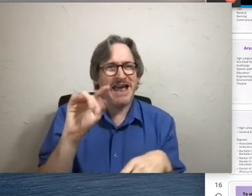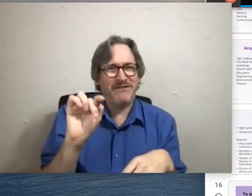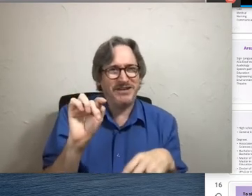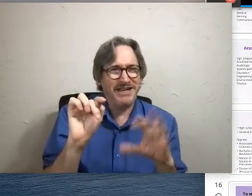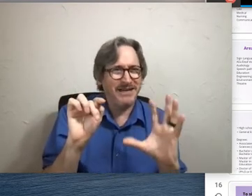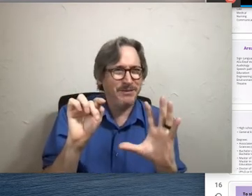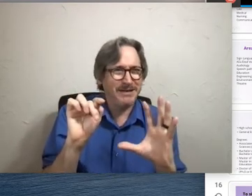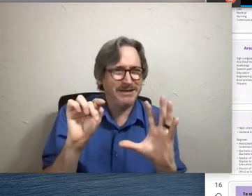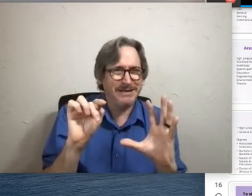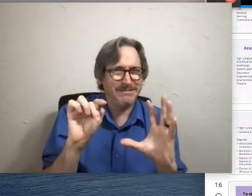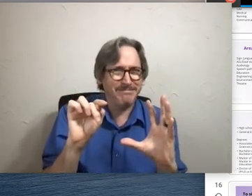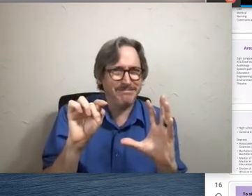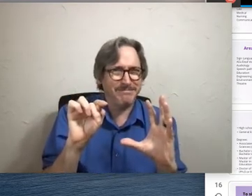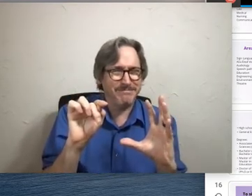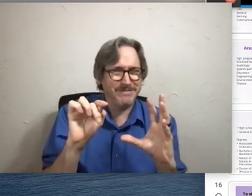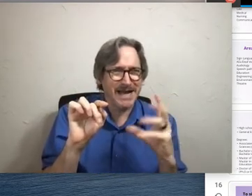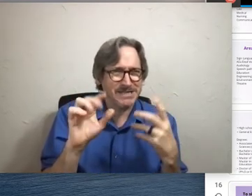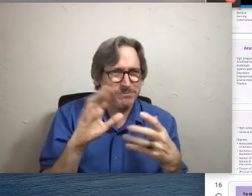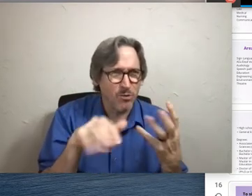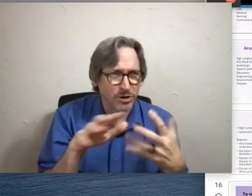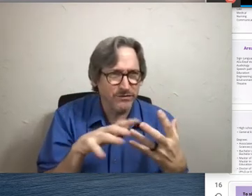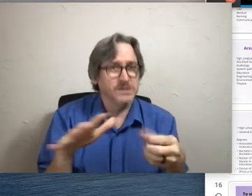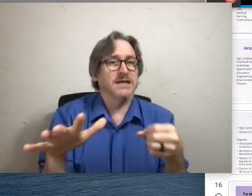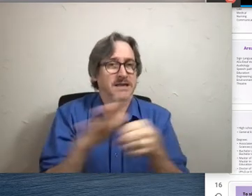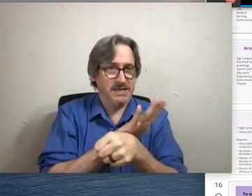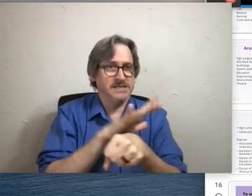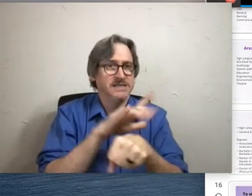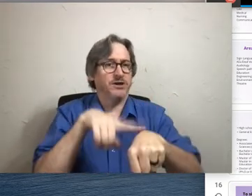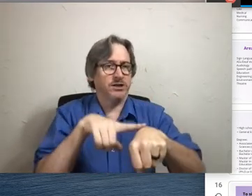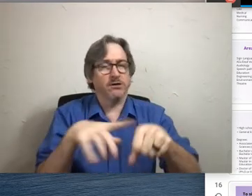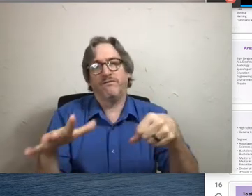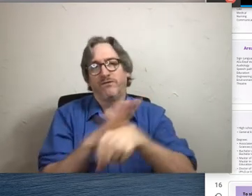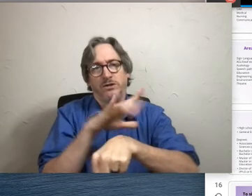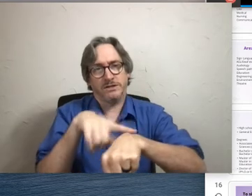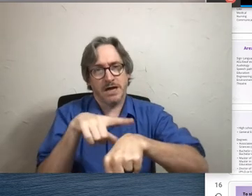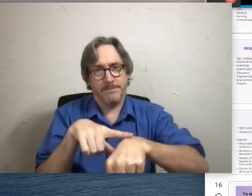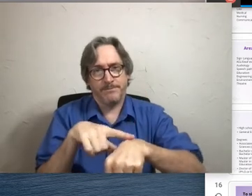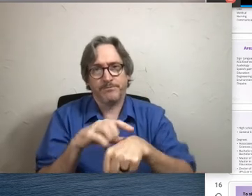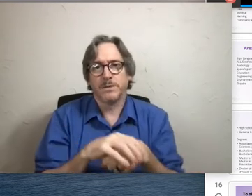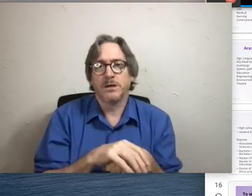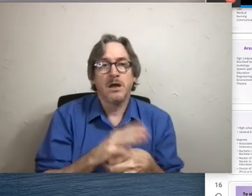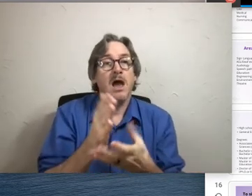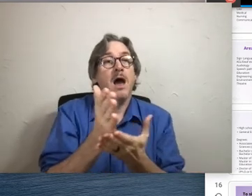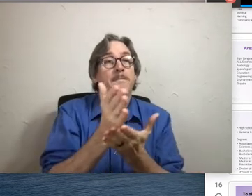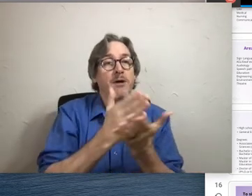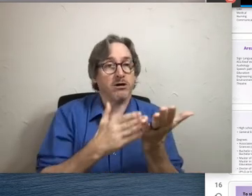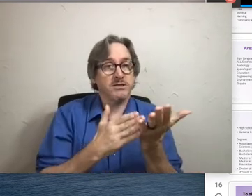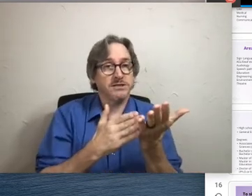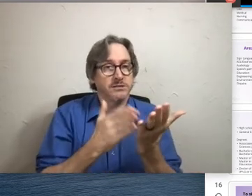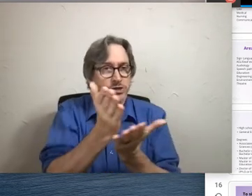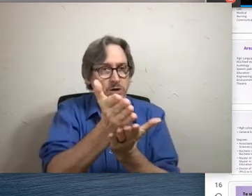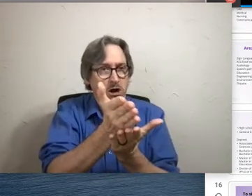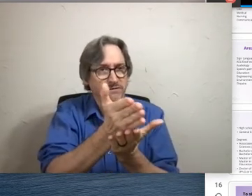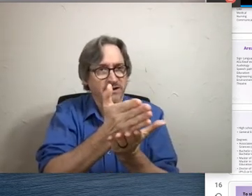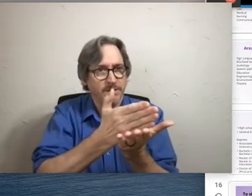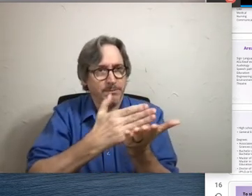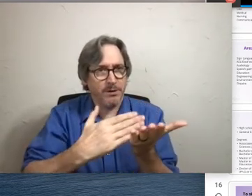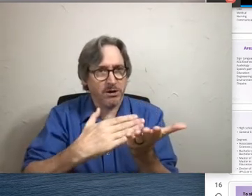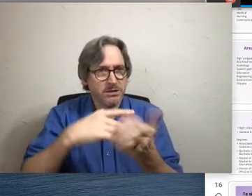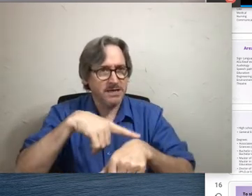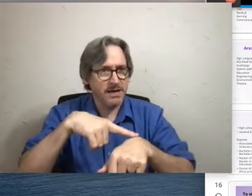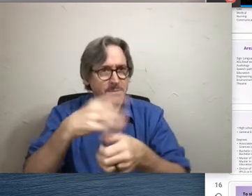seen FT, but that's more confusing. This is very clear. Full time. Part. So you carve off